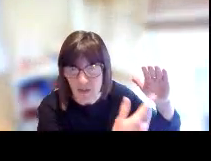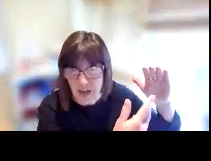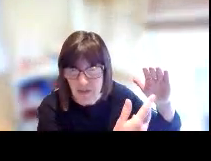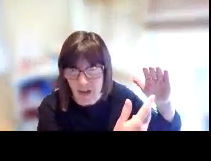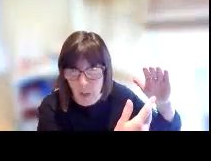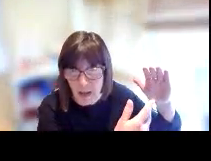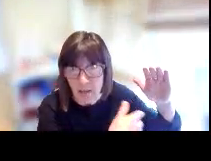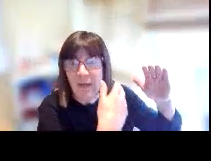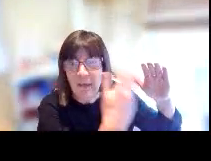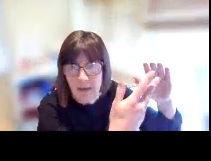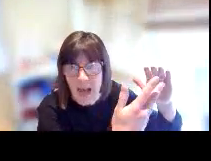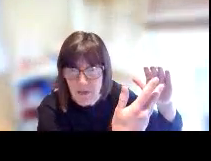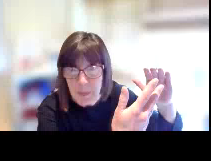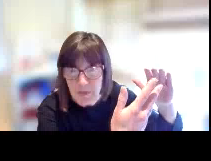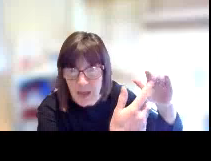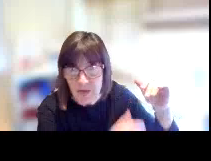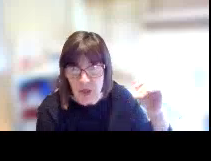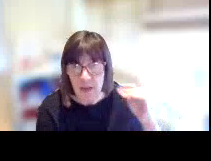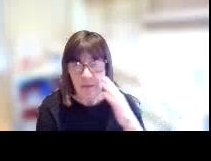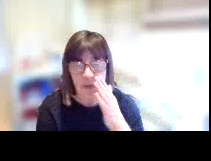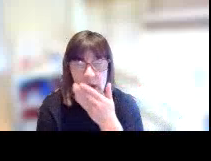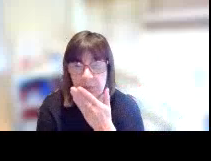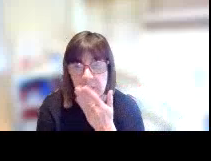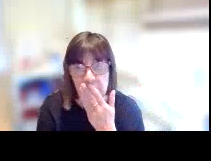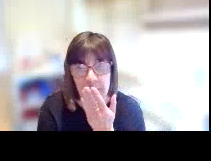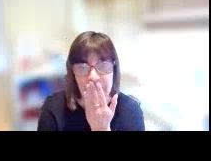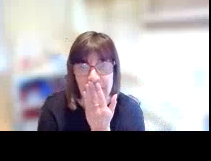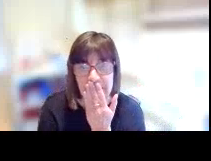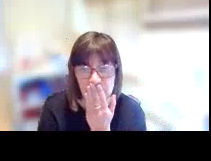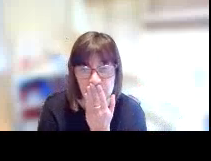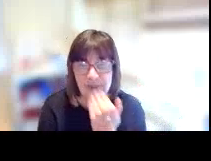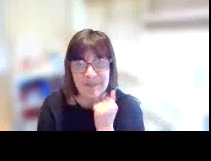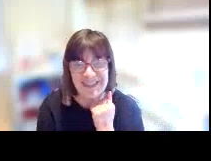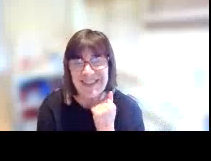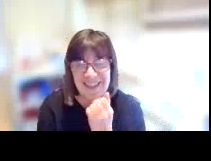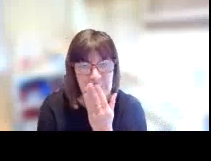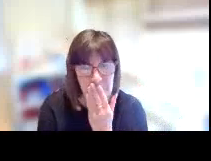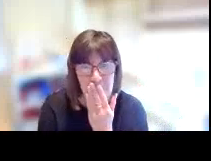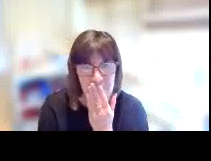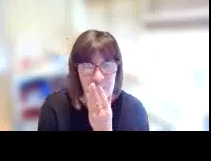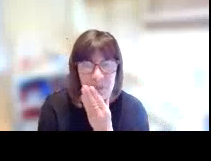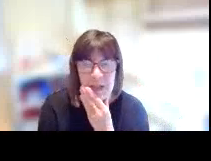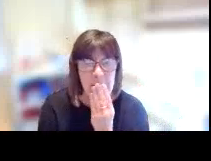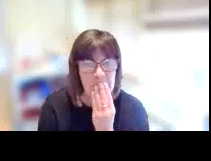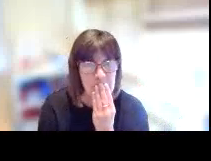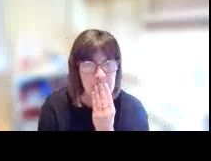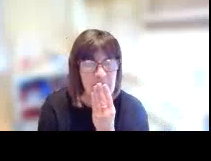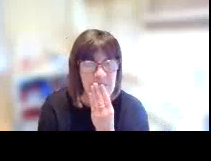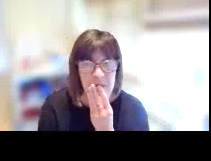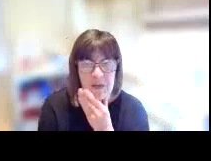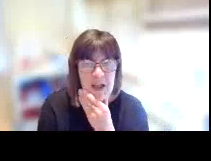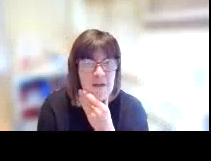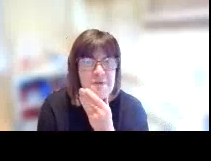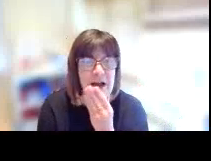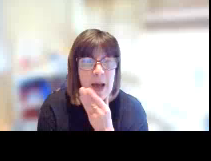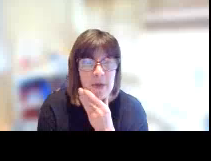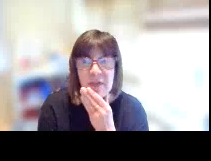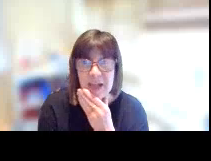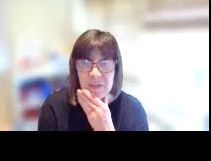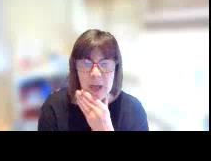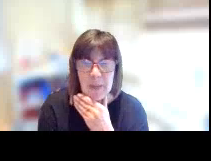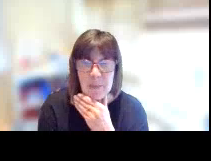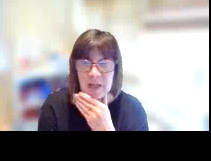because they're not feeling very well, have you been for your health check? Shall I pick that up with you? I'll pick that up with you outside of the meeting, Rachel, and